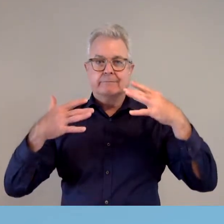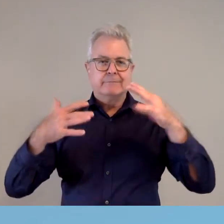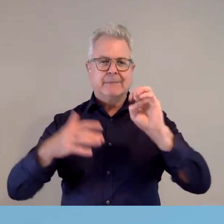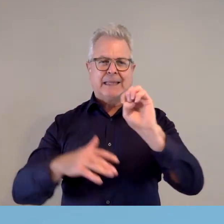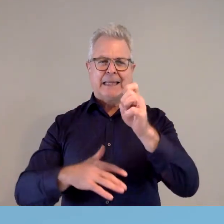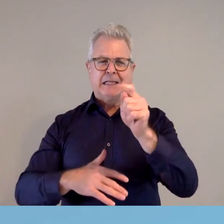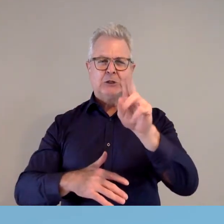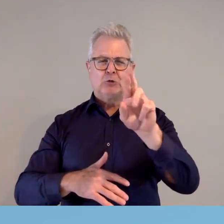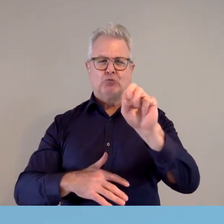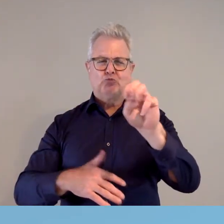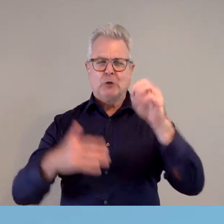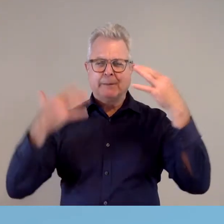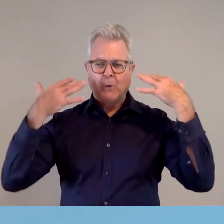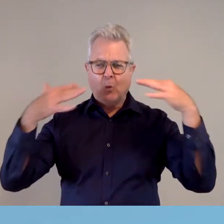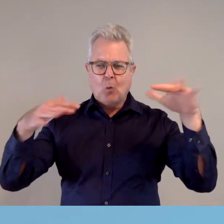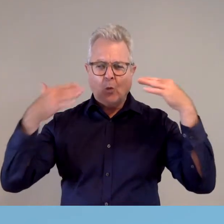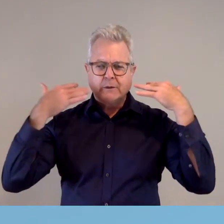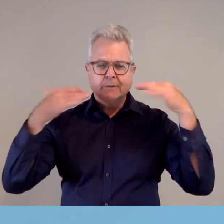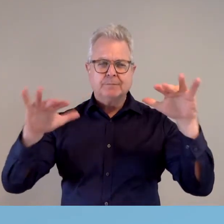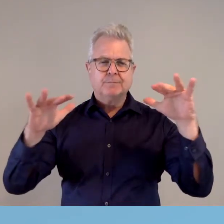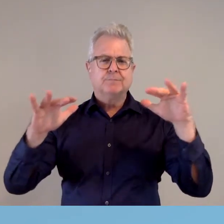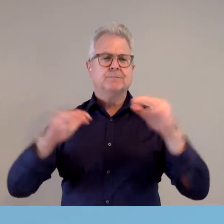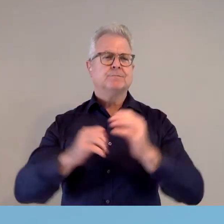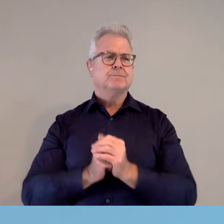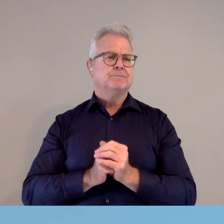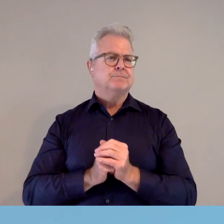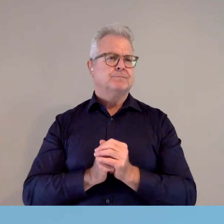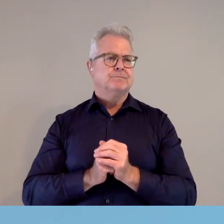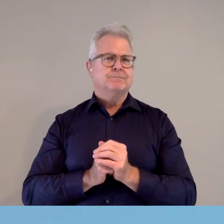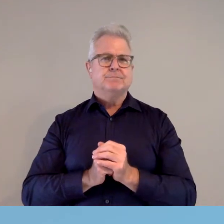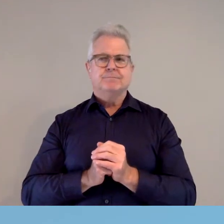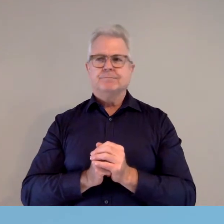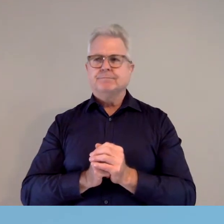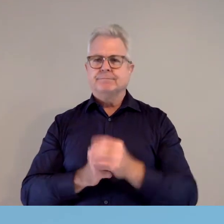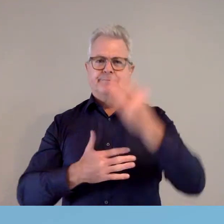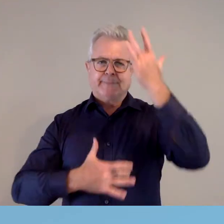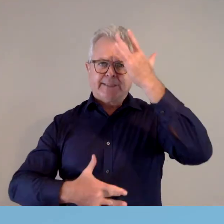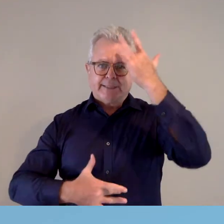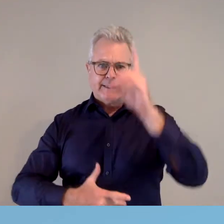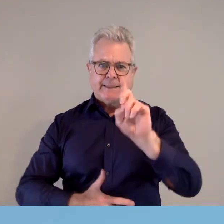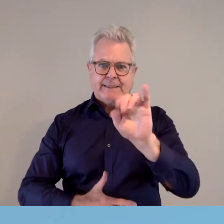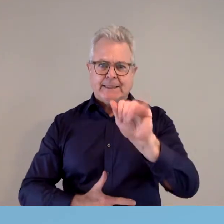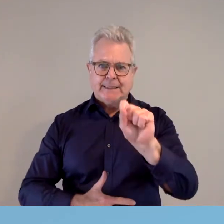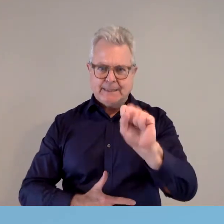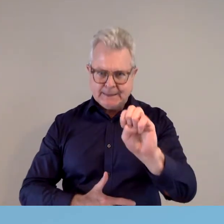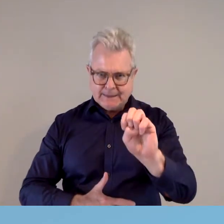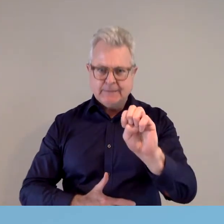extreme noise, perhaps disease,